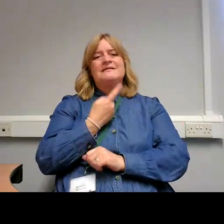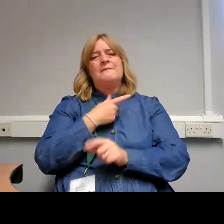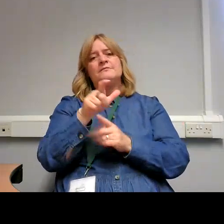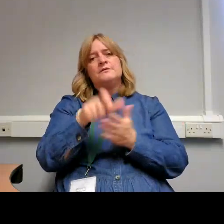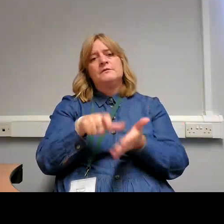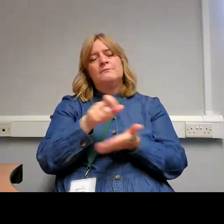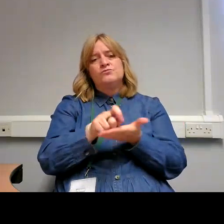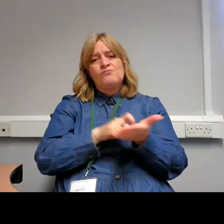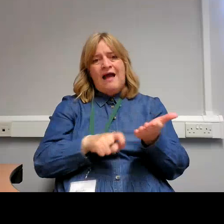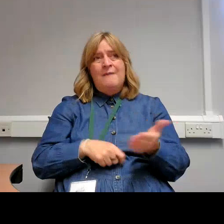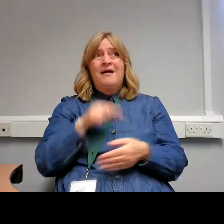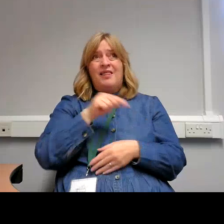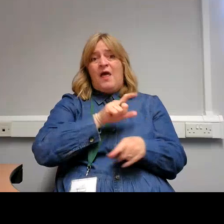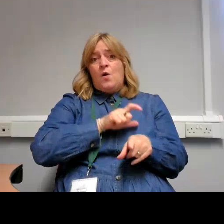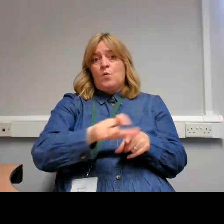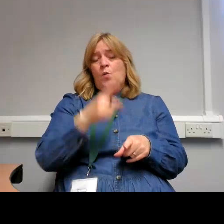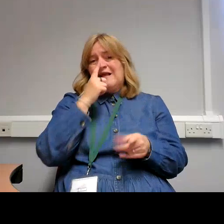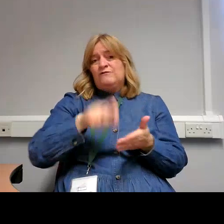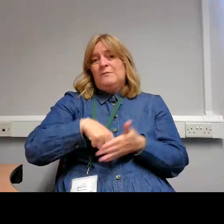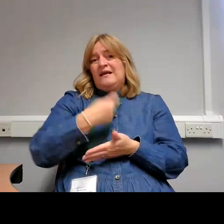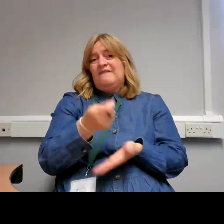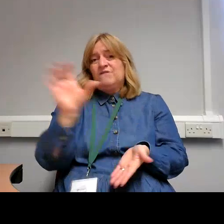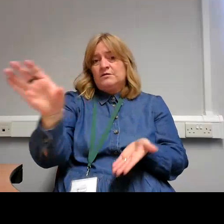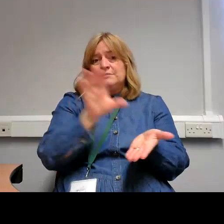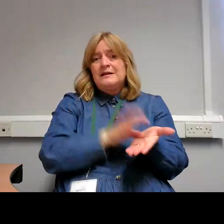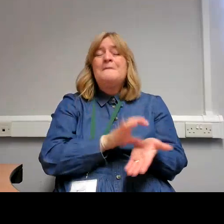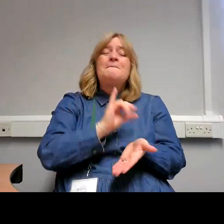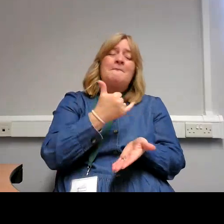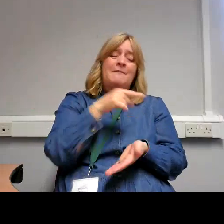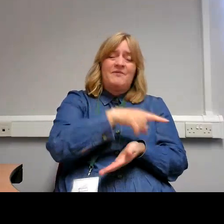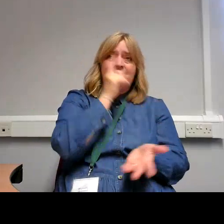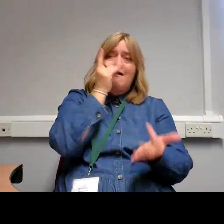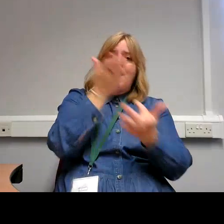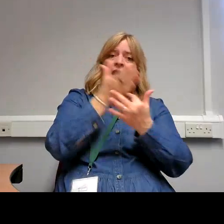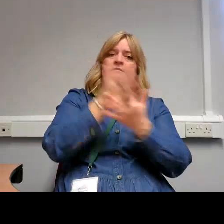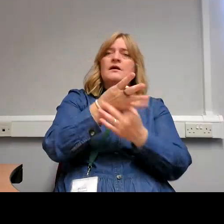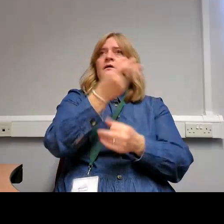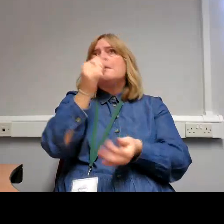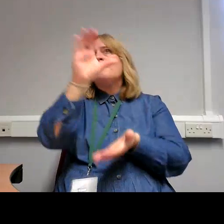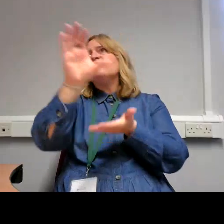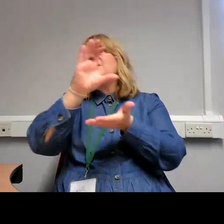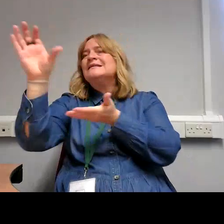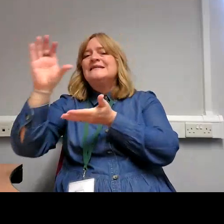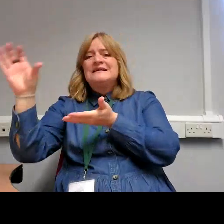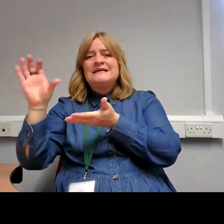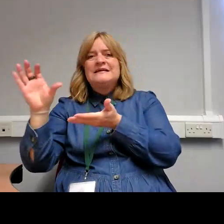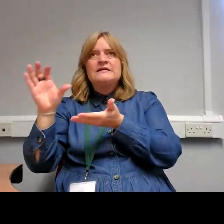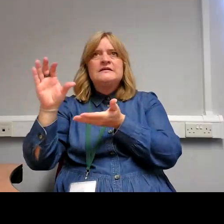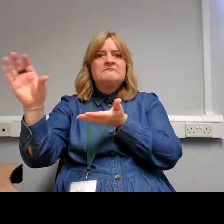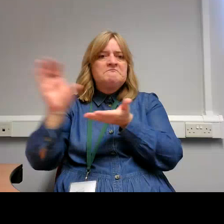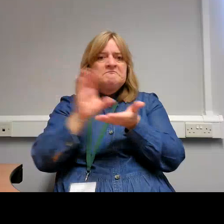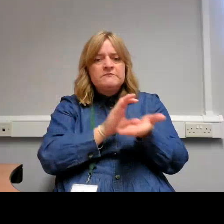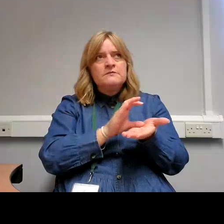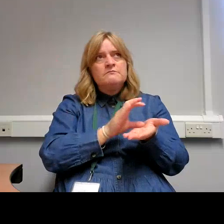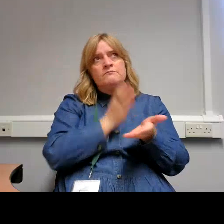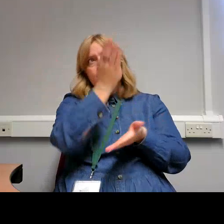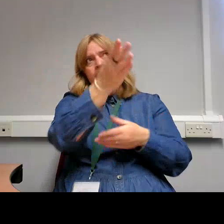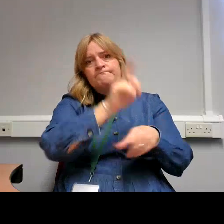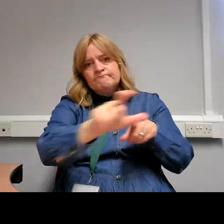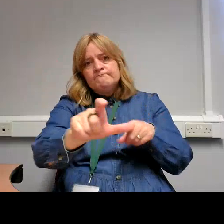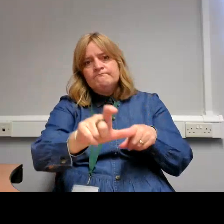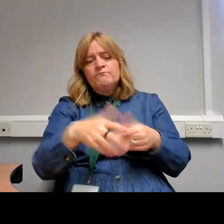funded. So there may be funding streams that they can access that would be sort of cascaded out, or their employer